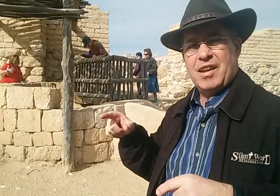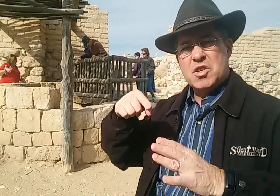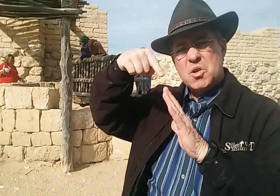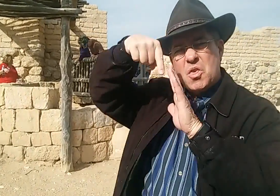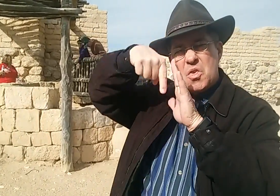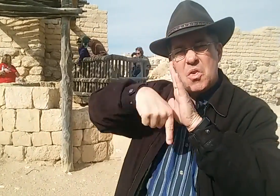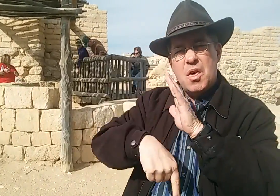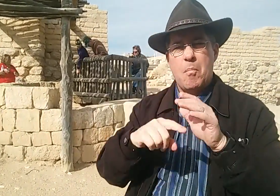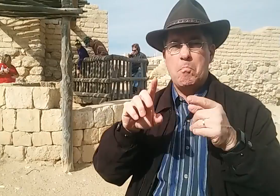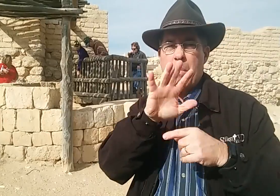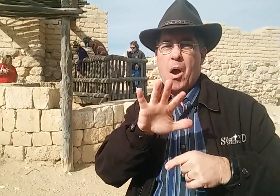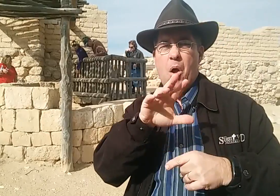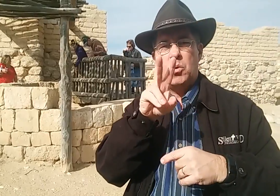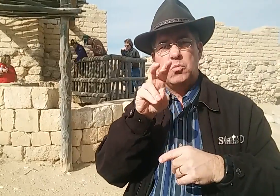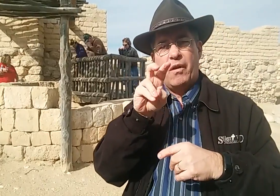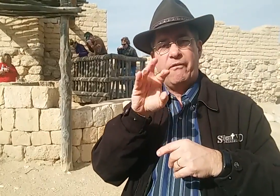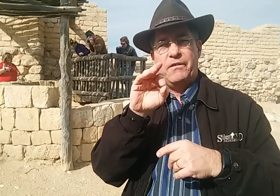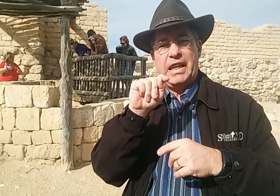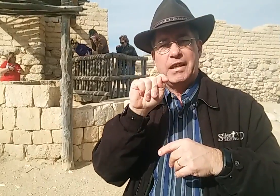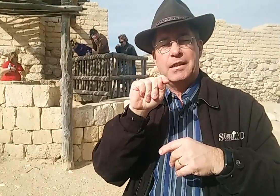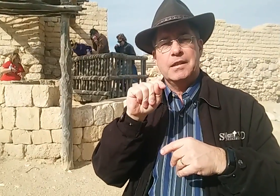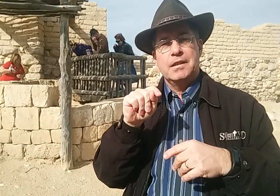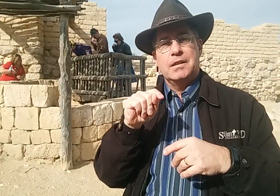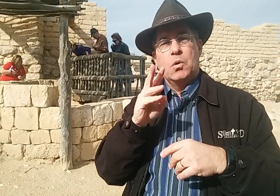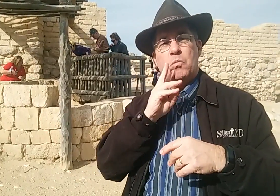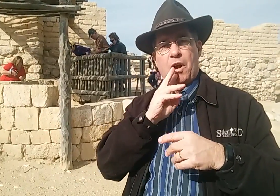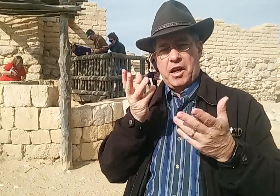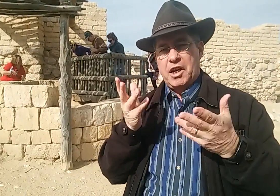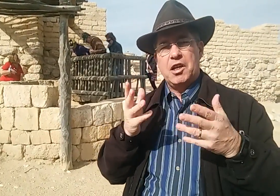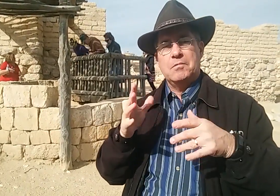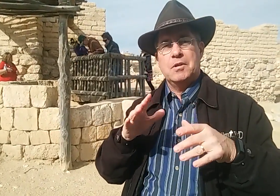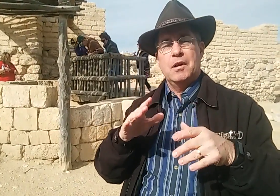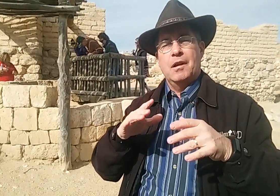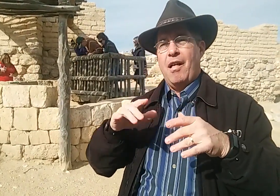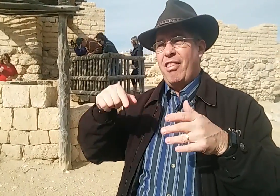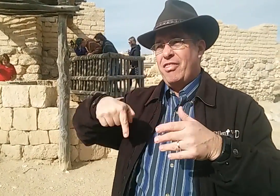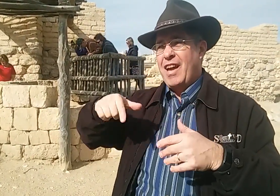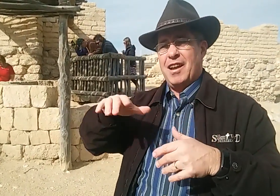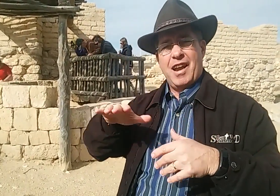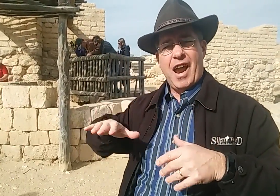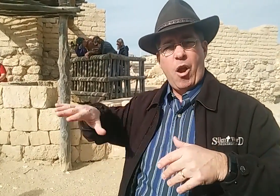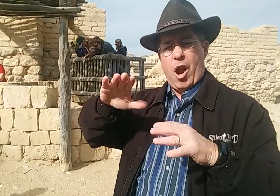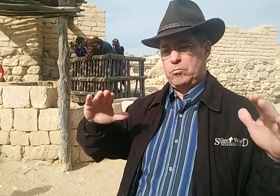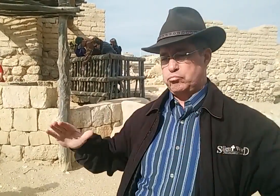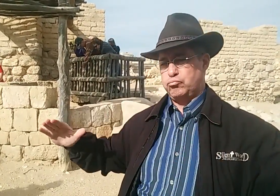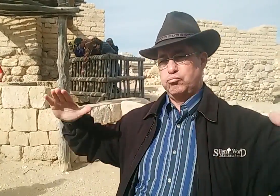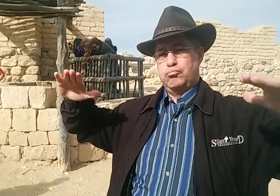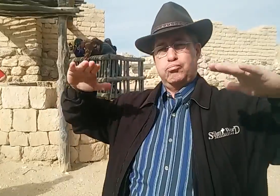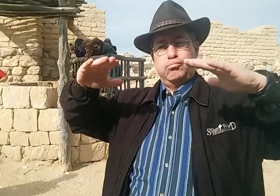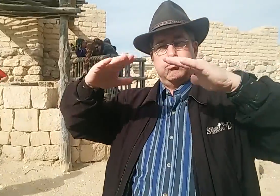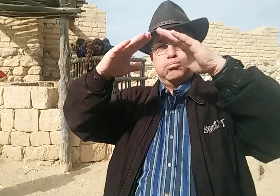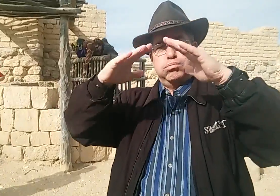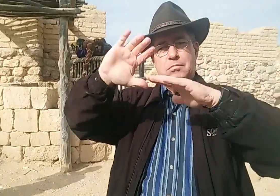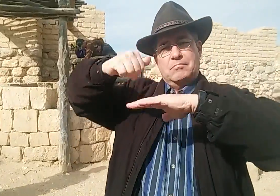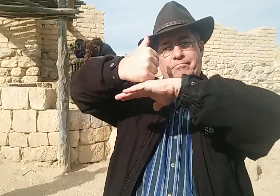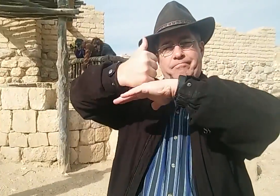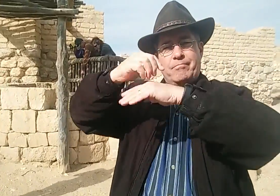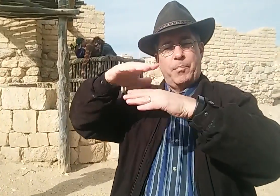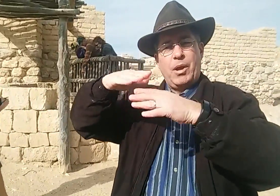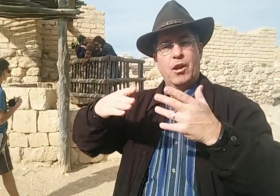well. And it's about 200 feet deep. That's how they get the water here into the city. This is up